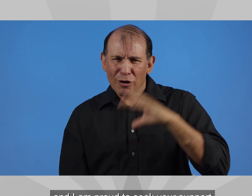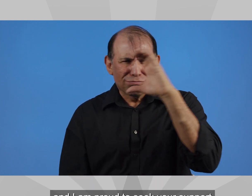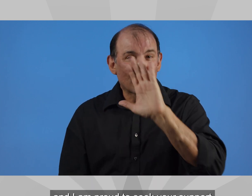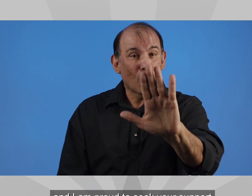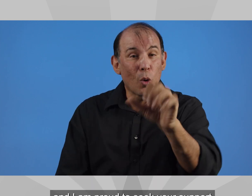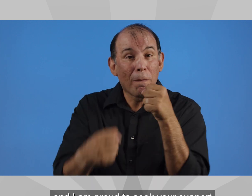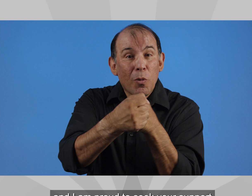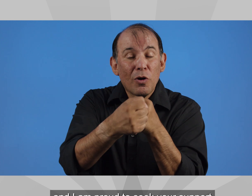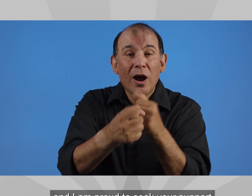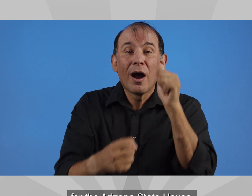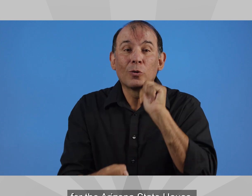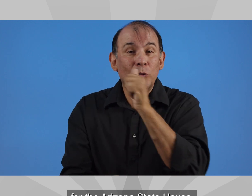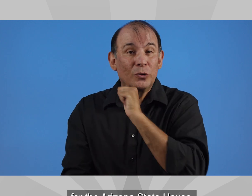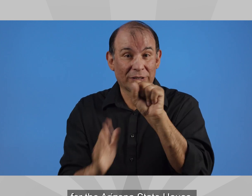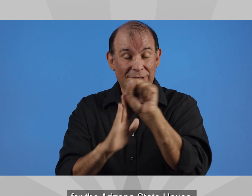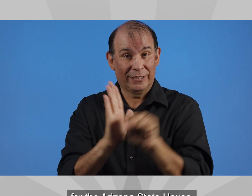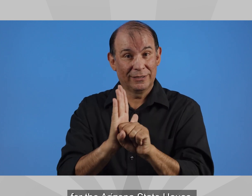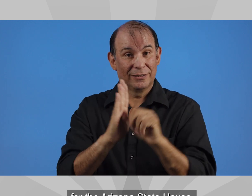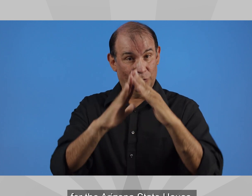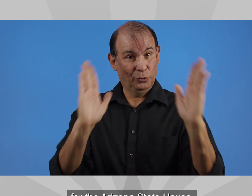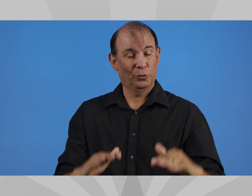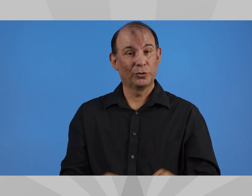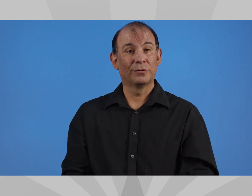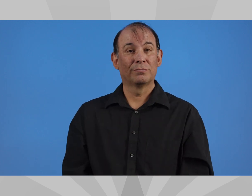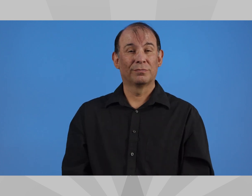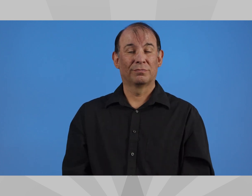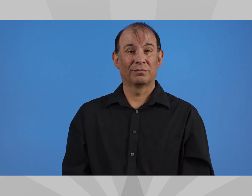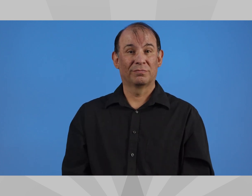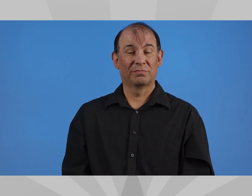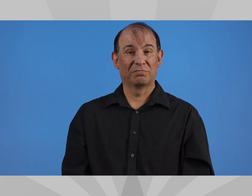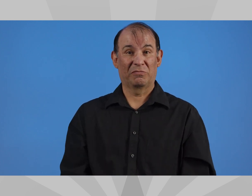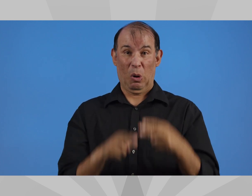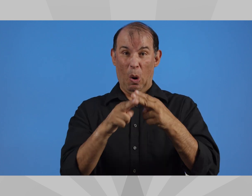am proud to seek your support for the Arizona State House.